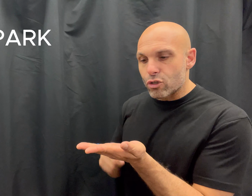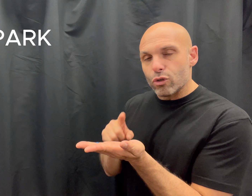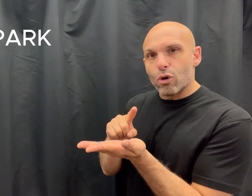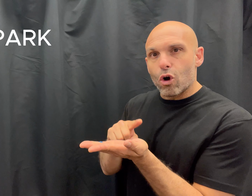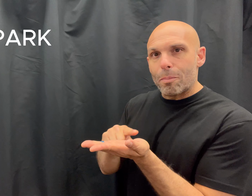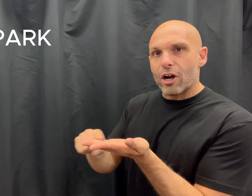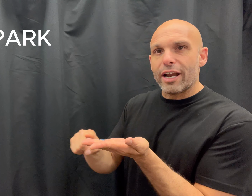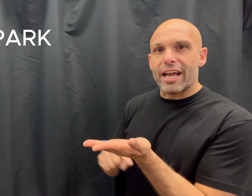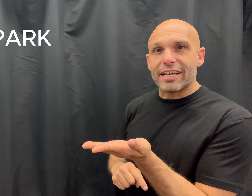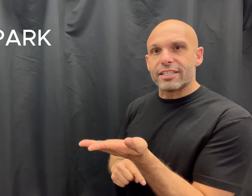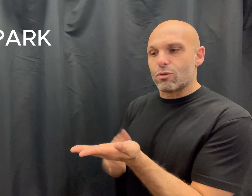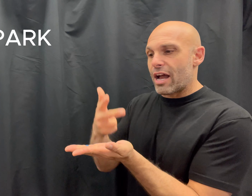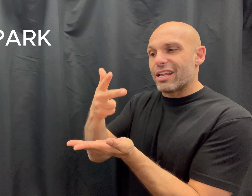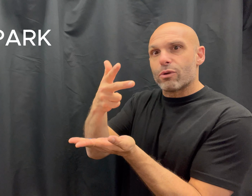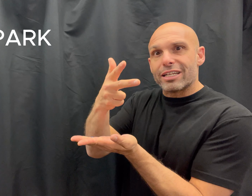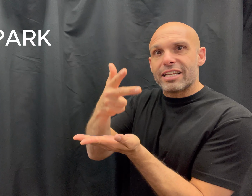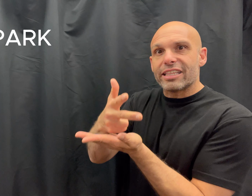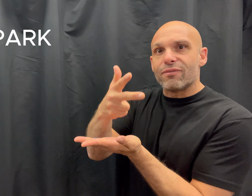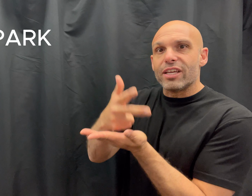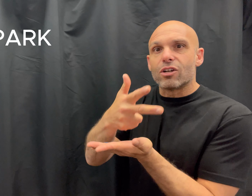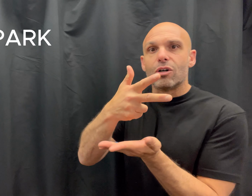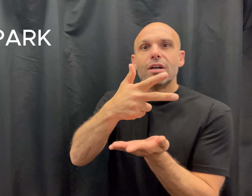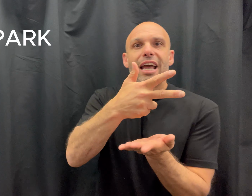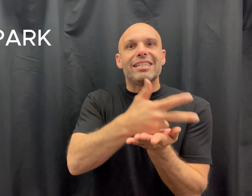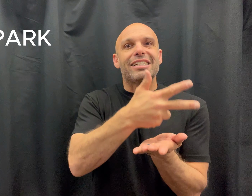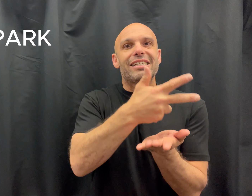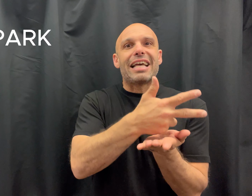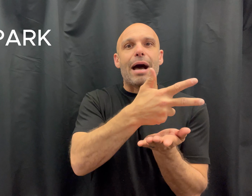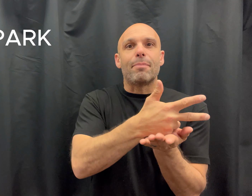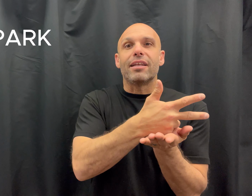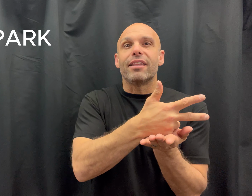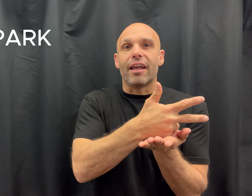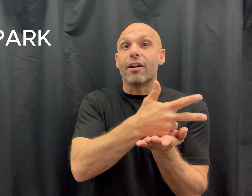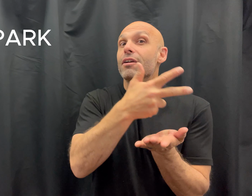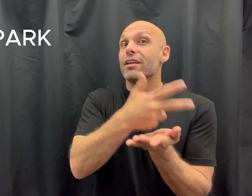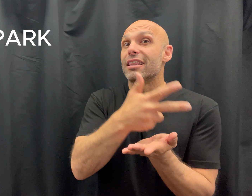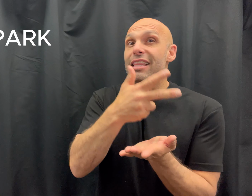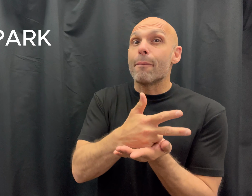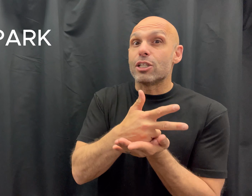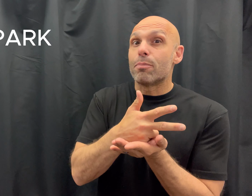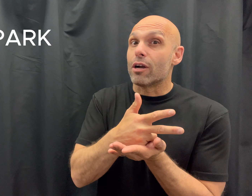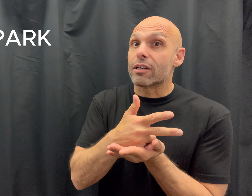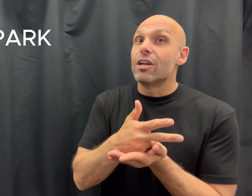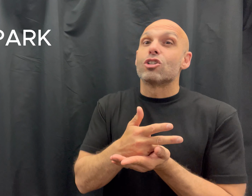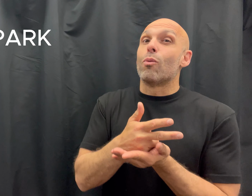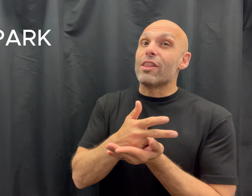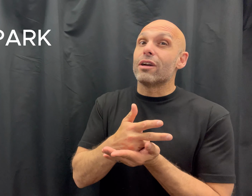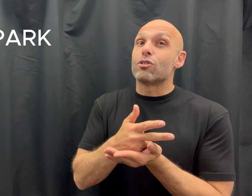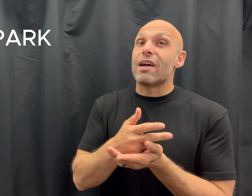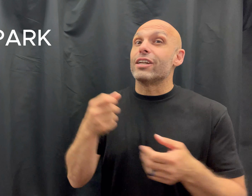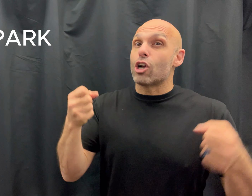to open our hand, that's the ground, and we're gonna take the vehicle and just tap it there. And that means park. So whether I'm driving a